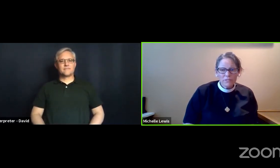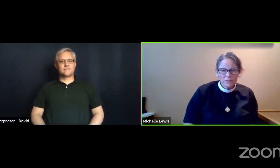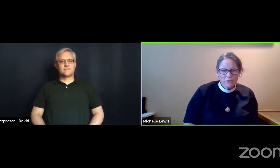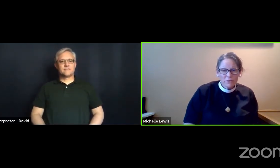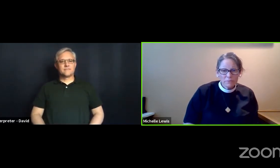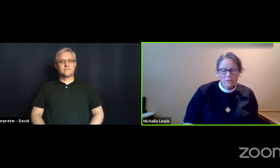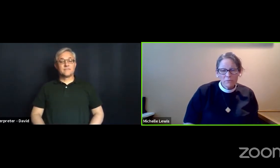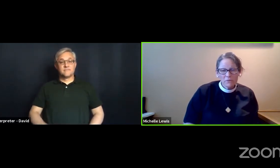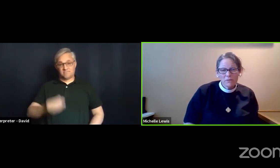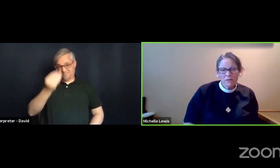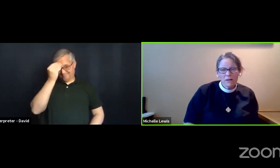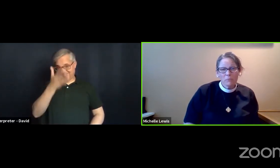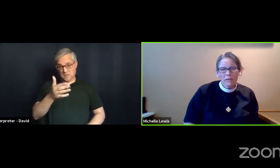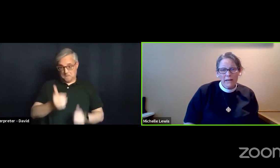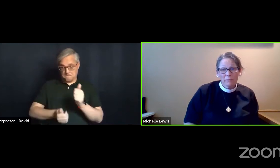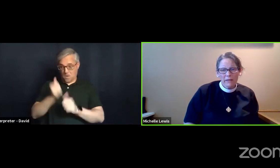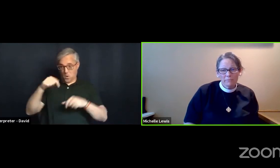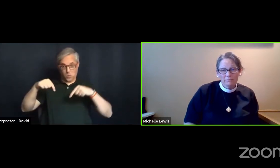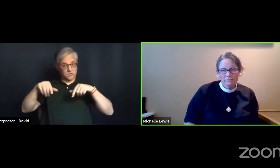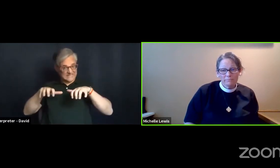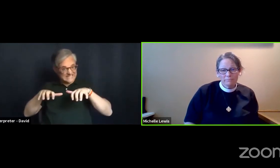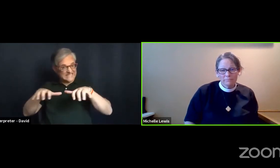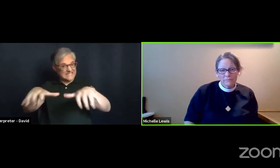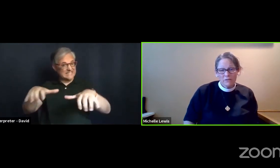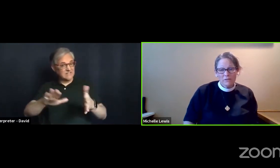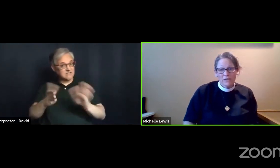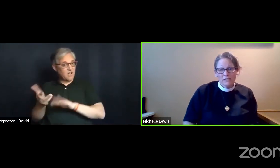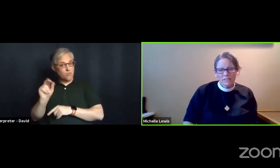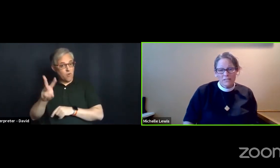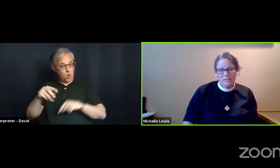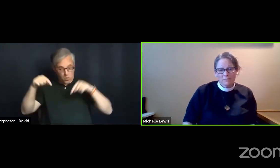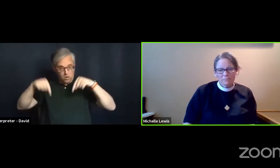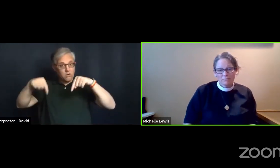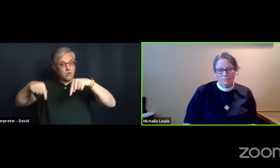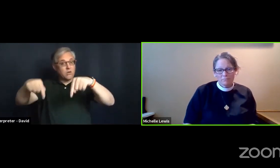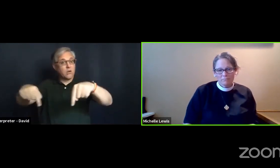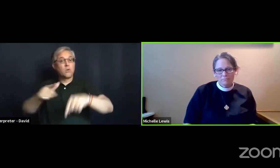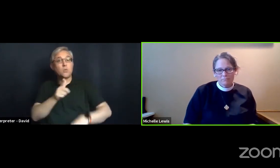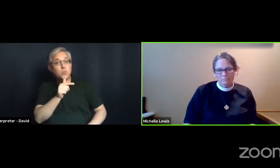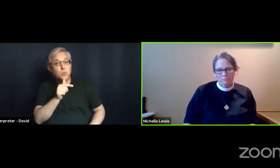And most of those people are Black men in the United States.